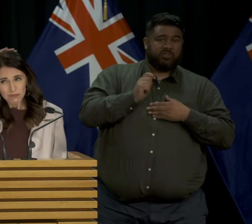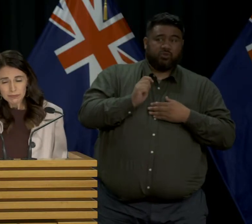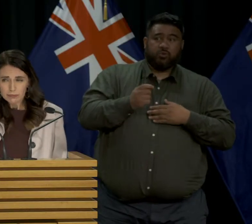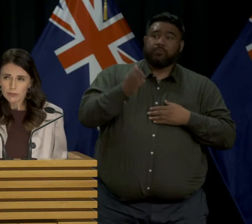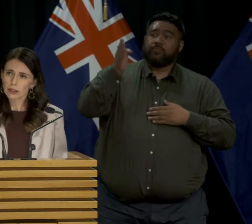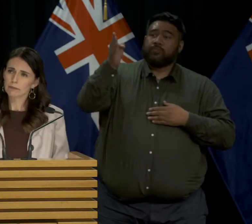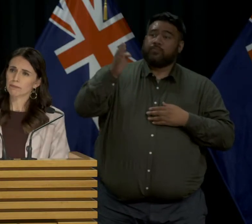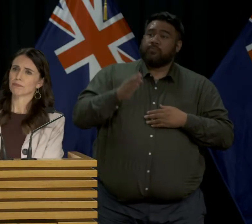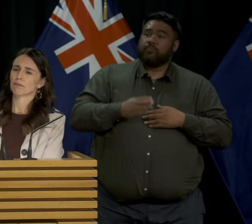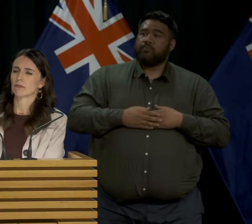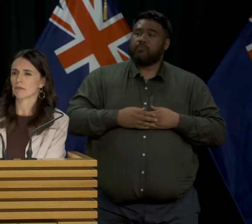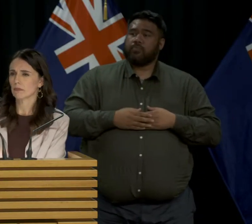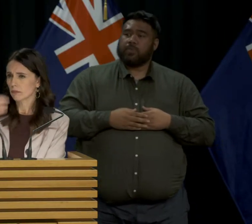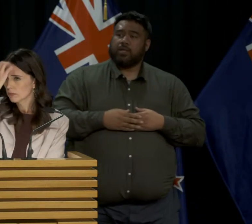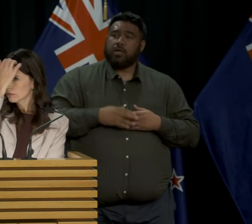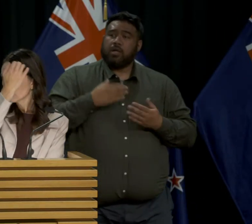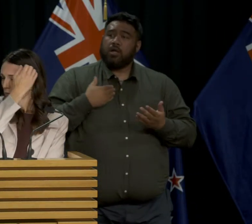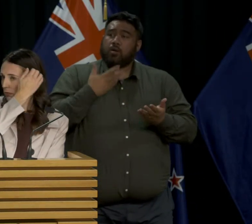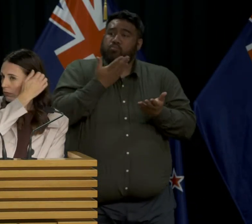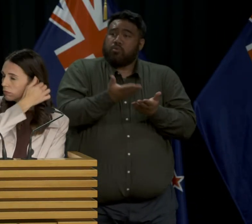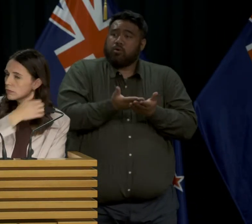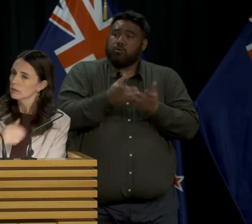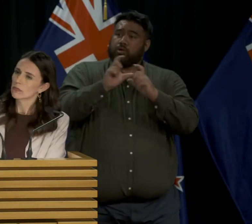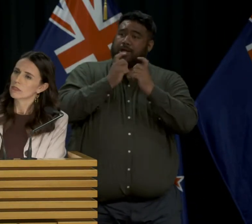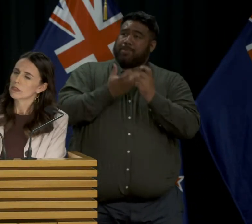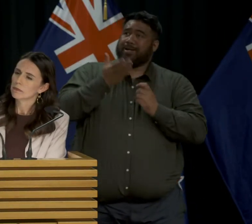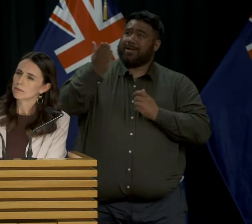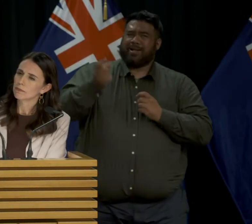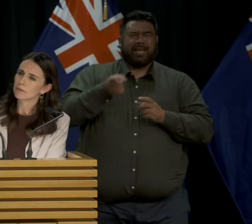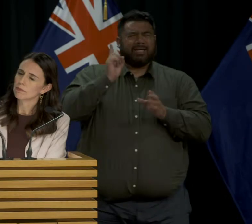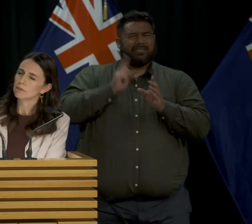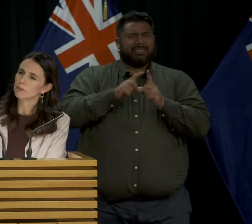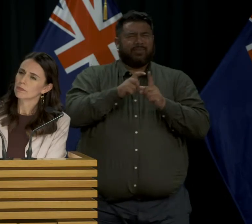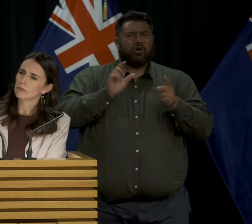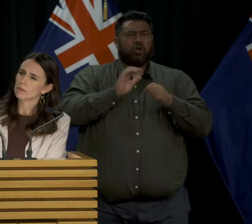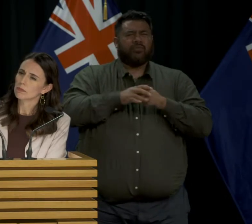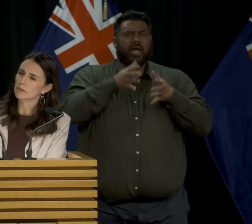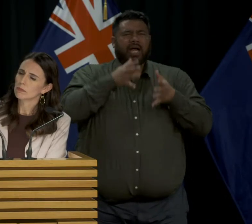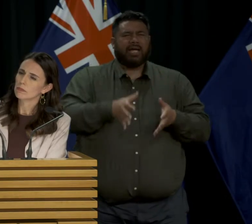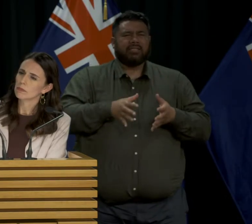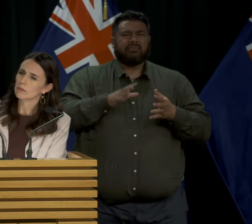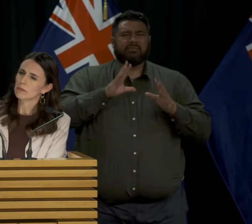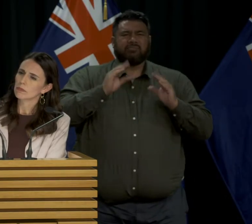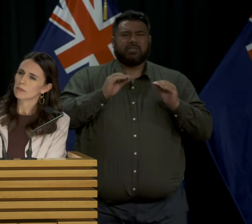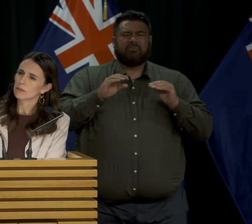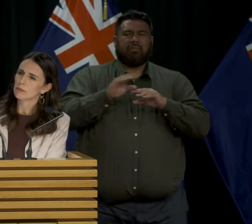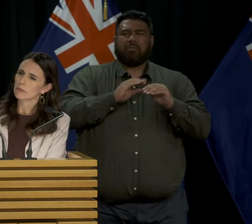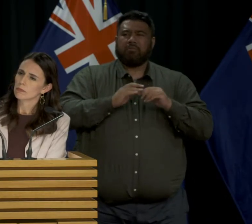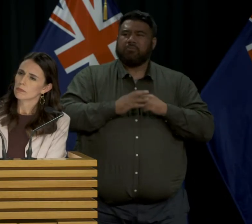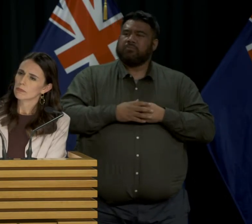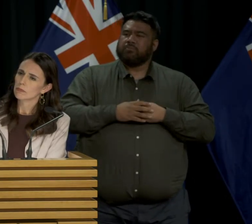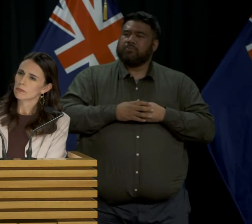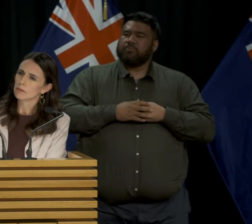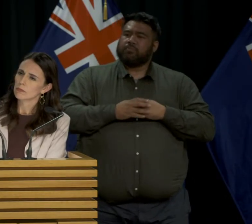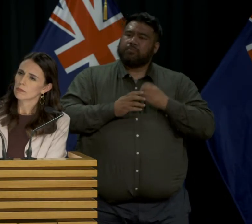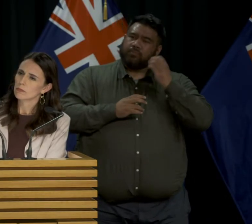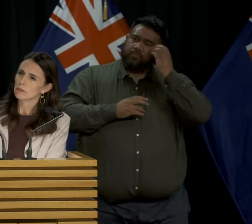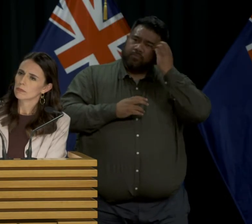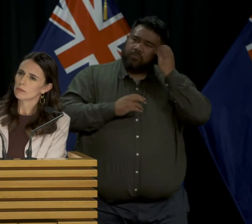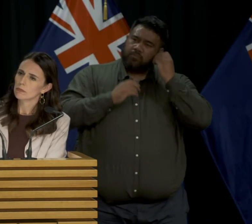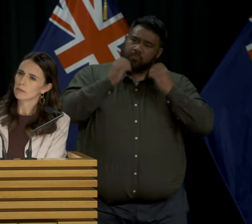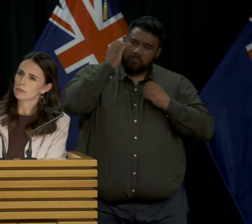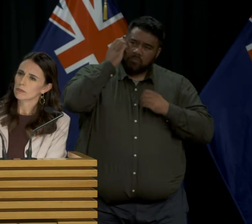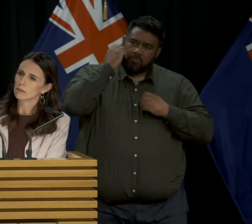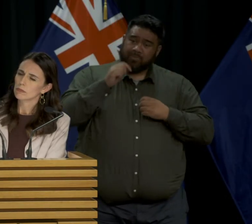The hate speech proposal that went through Cabinet in December includes a line around it would